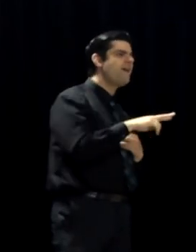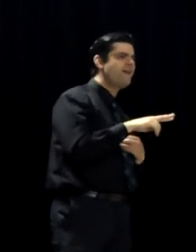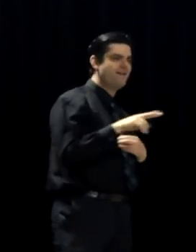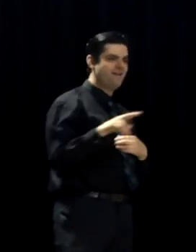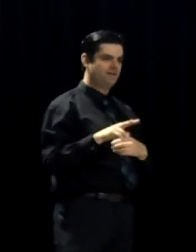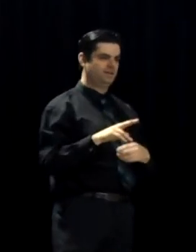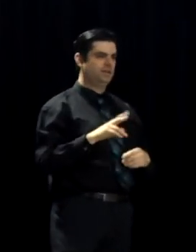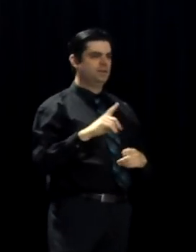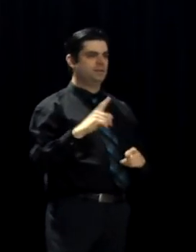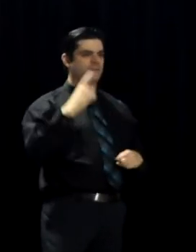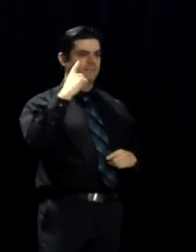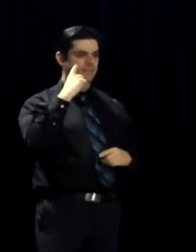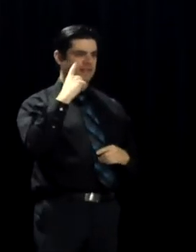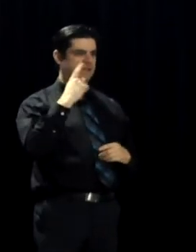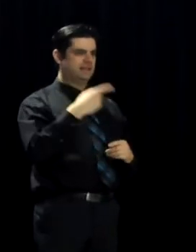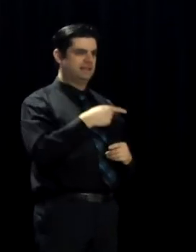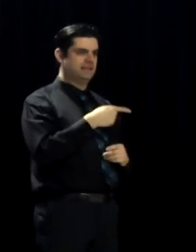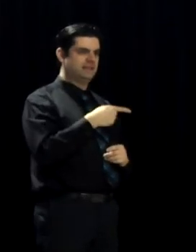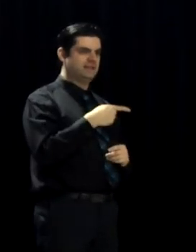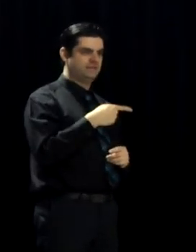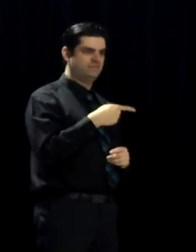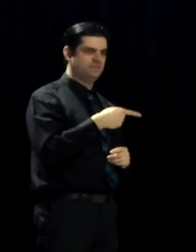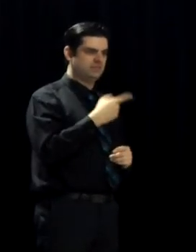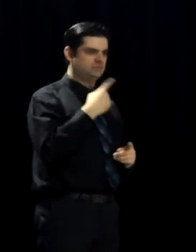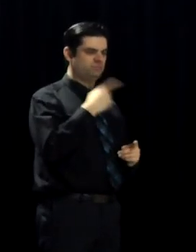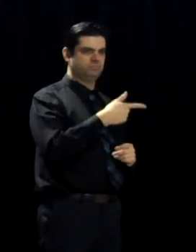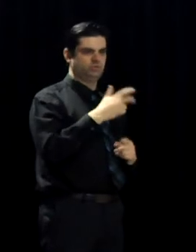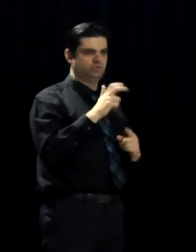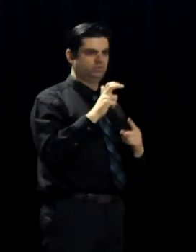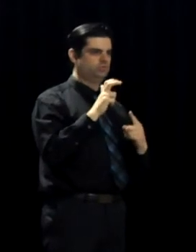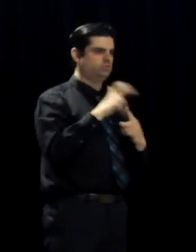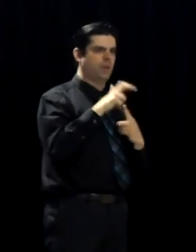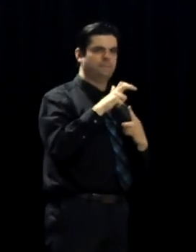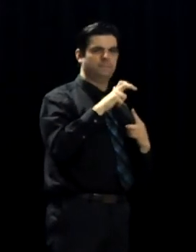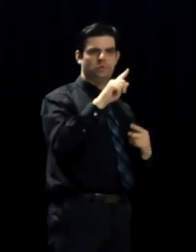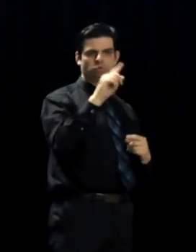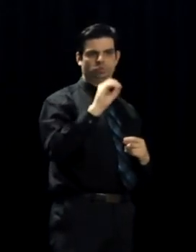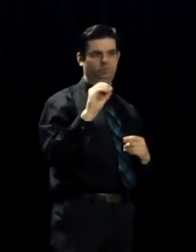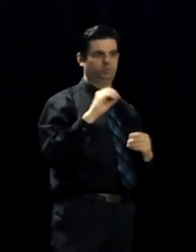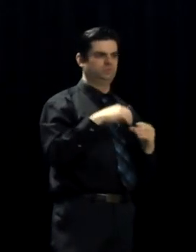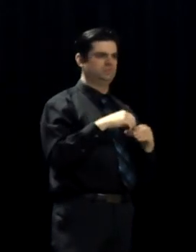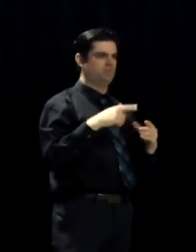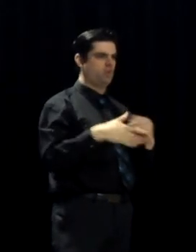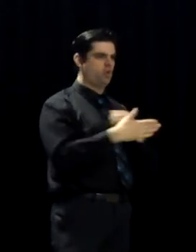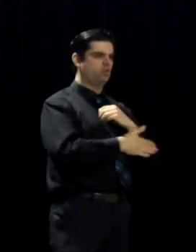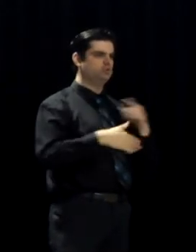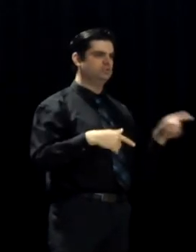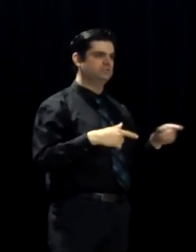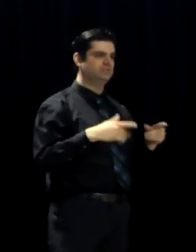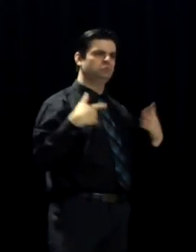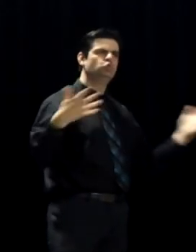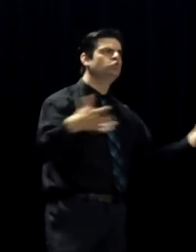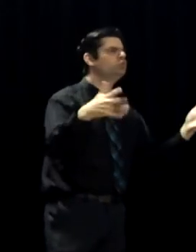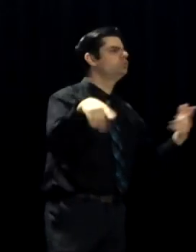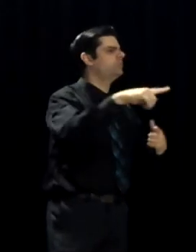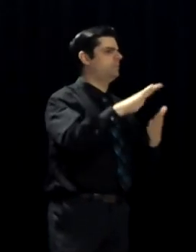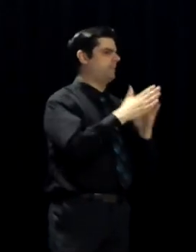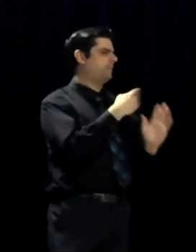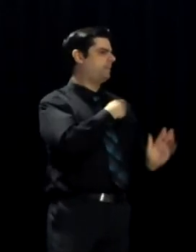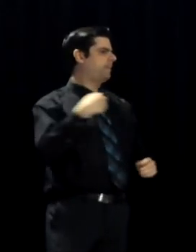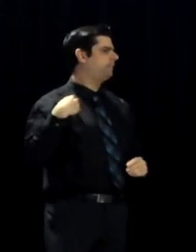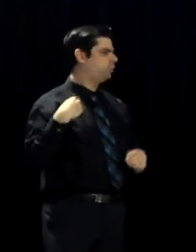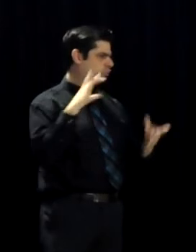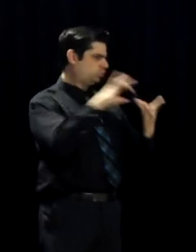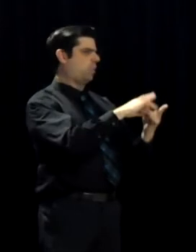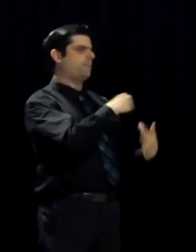please look at that and get your membership for the zoo and get your kids out there. It's just a